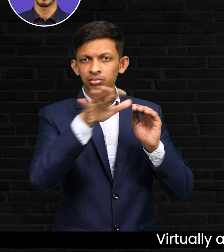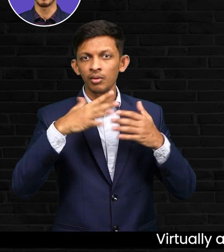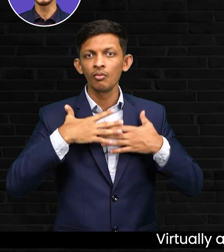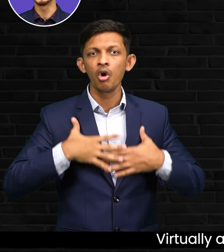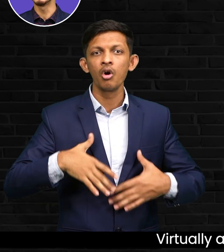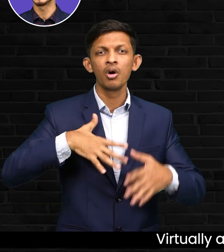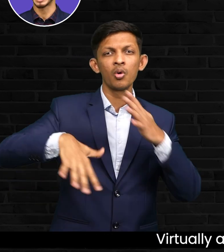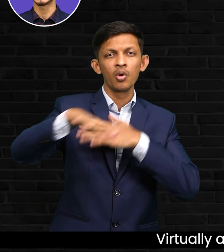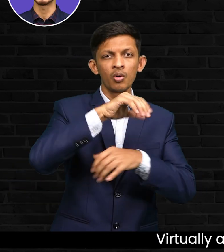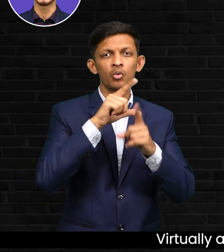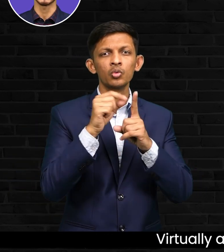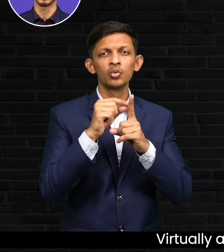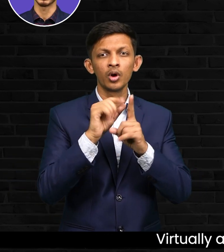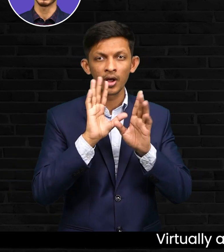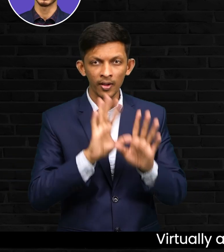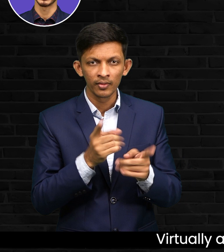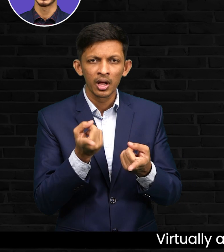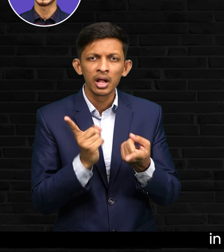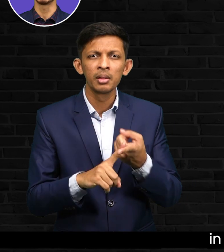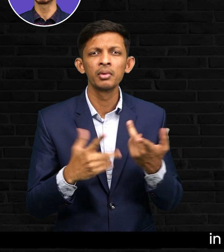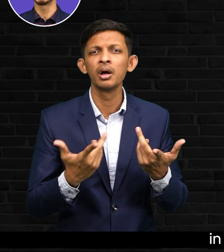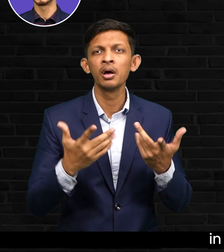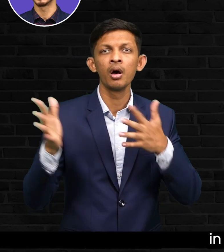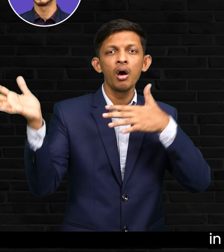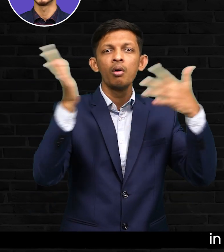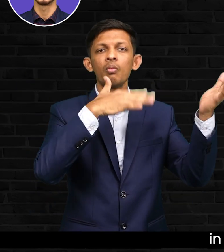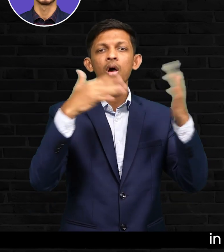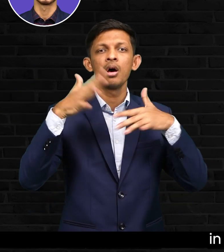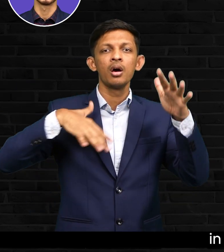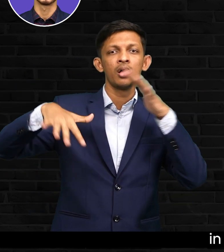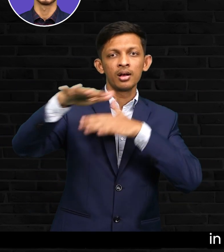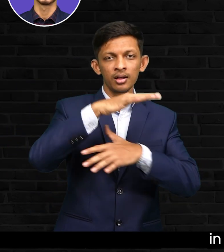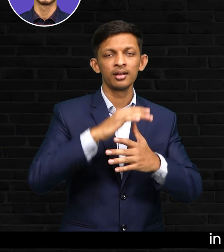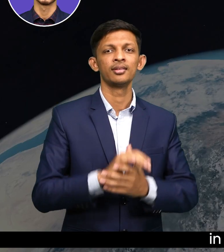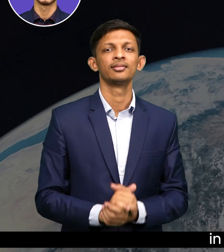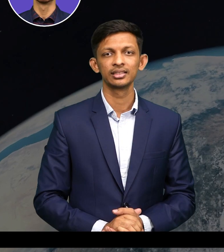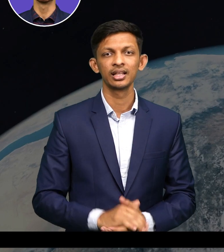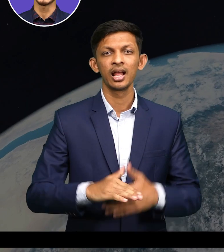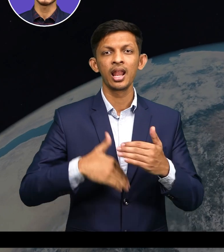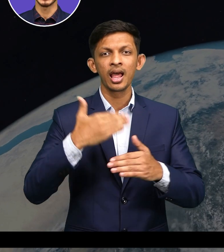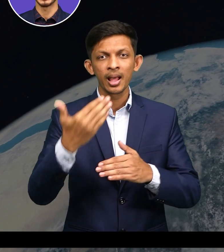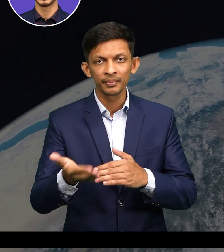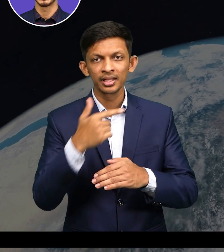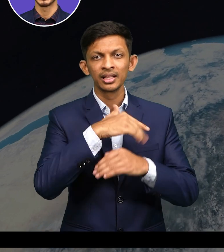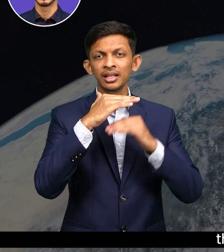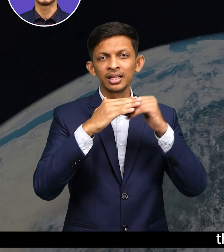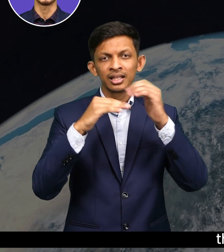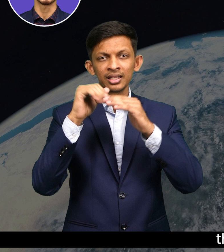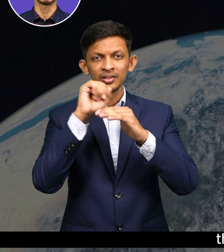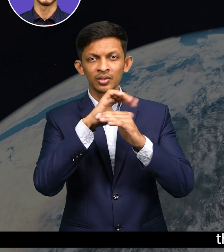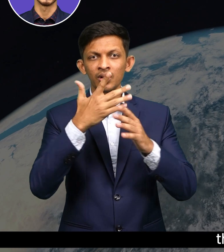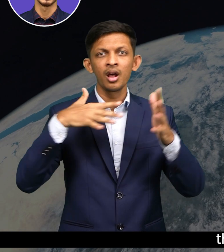Virtually all human activities occur in the troposphere. The next layer,